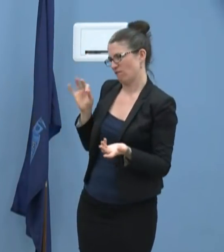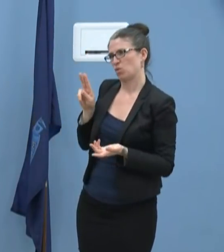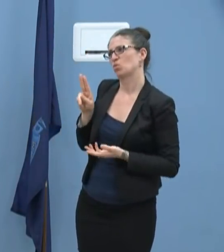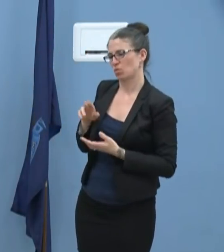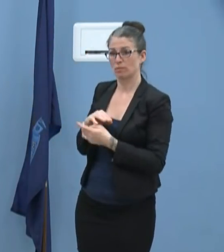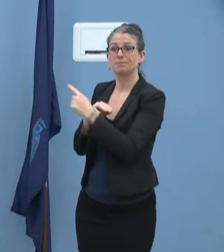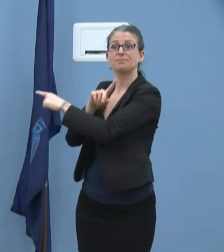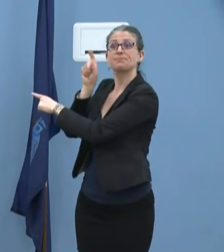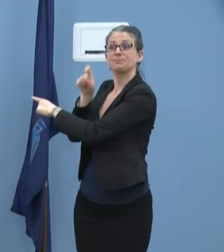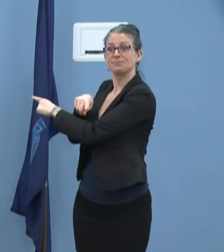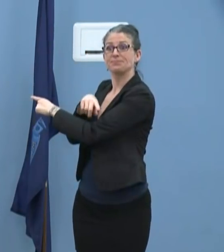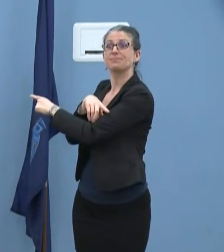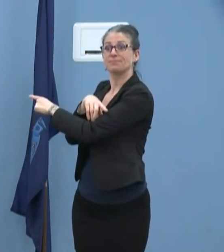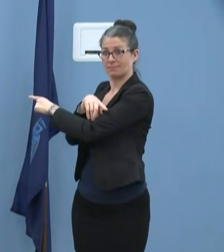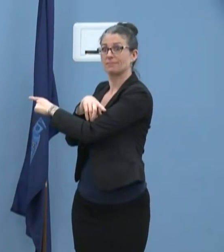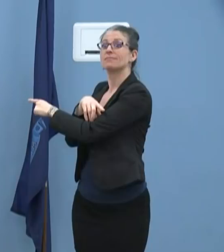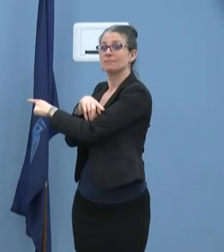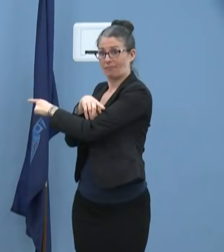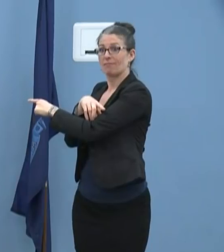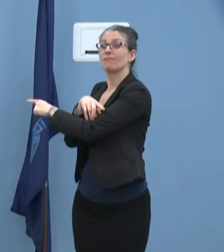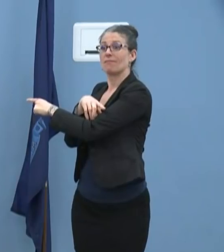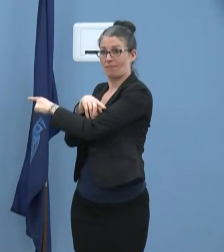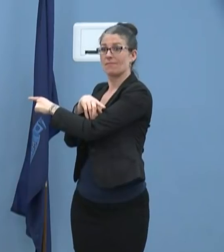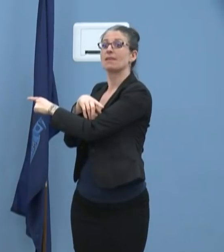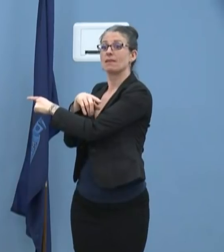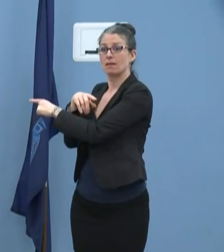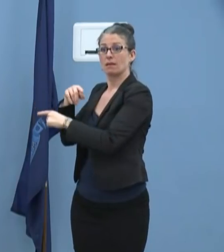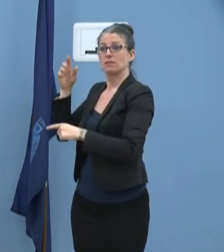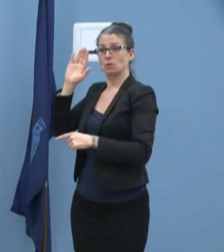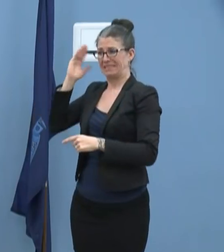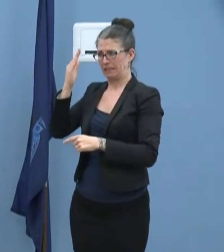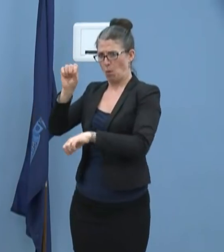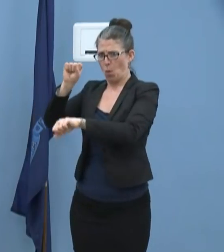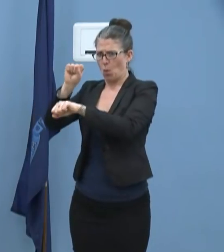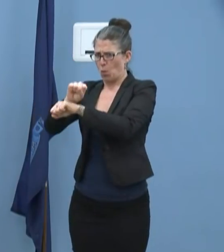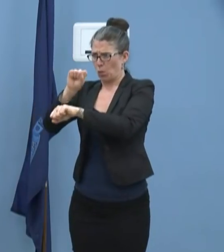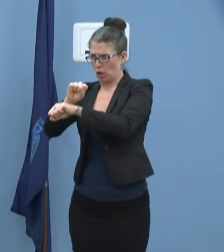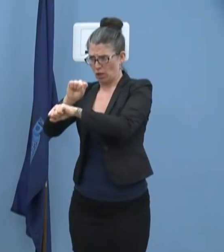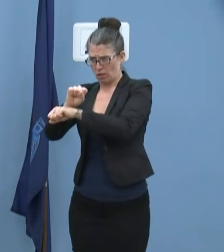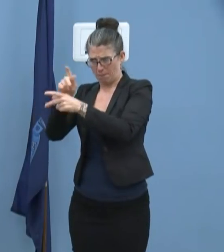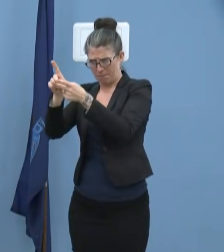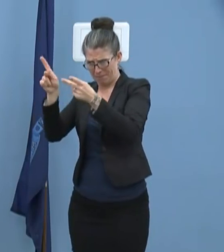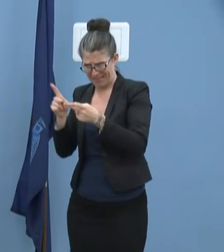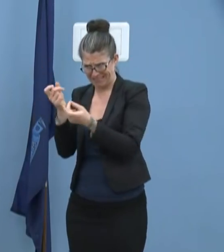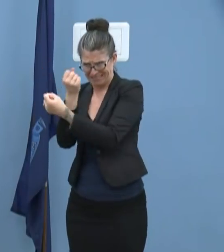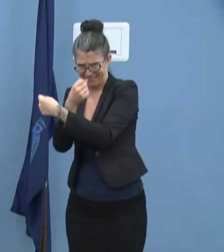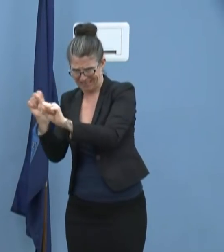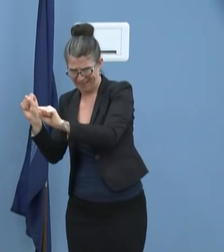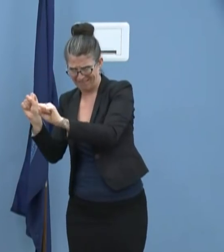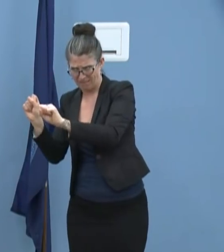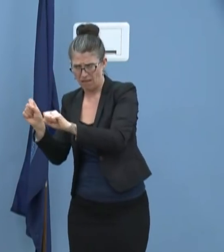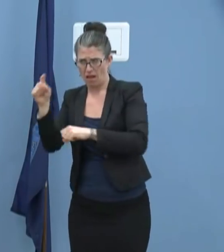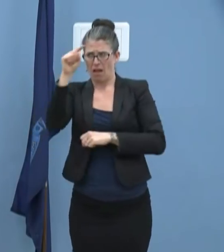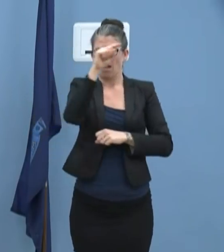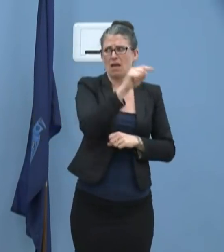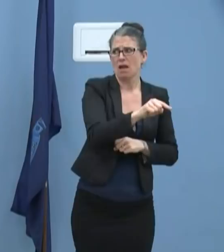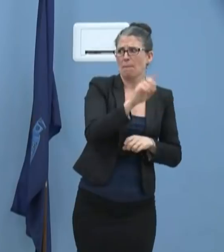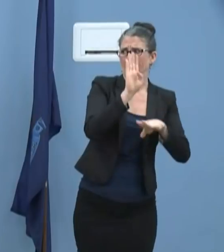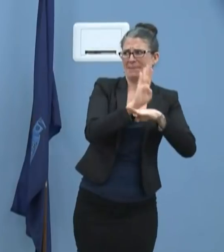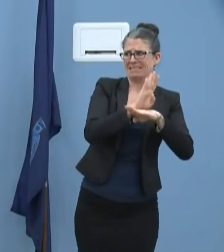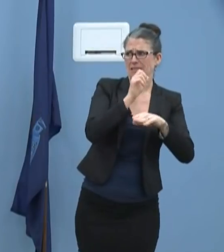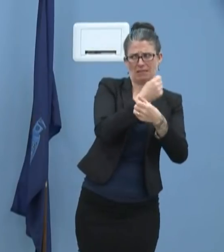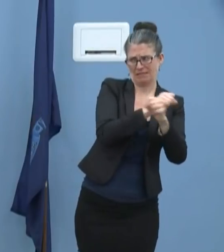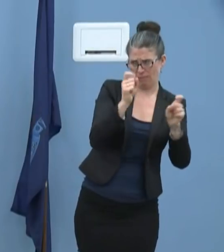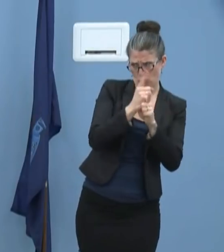same people coming from the same places as opposed to different people coming from different places? That's what I'm trying to ask for. It's more the latter. So the question is,